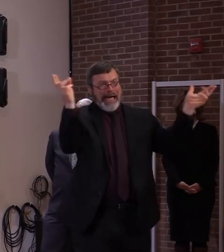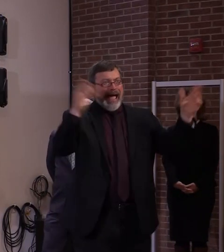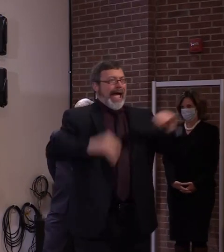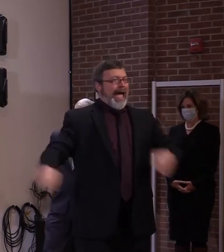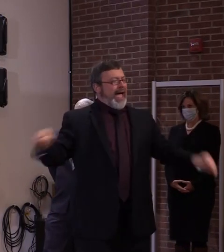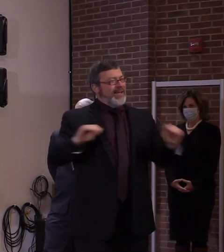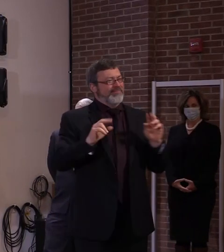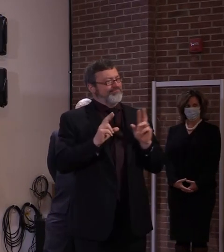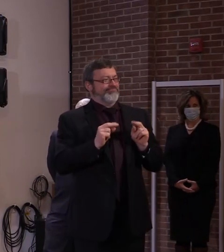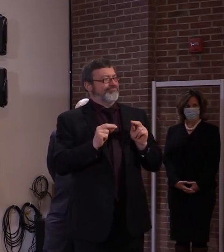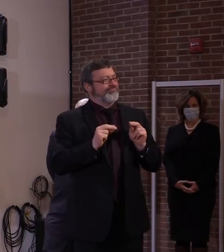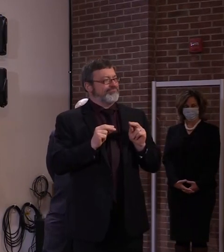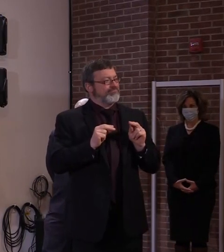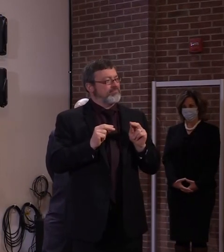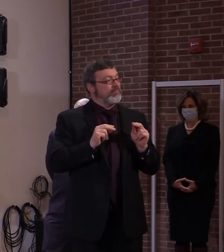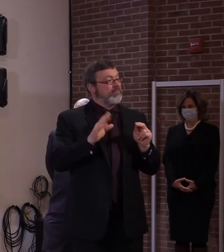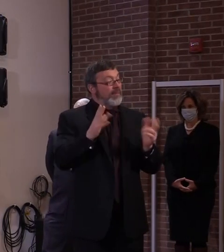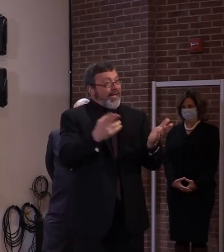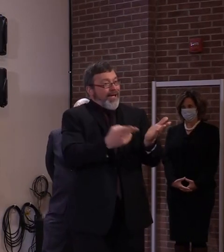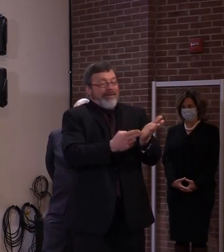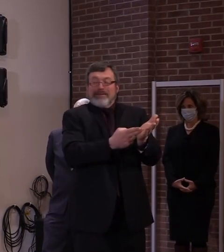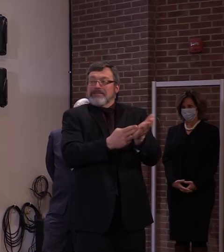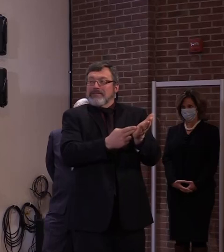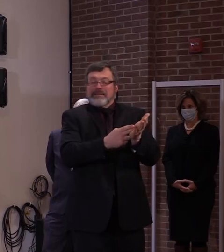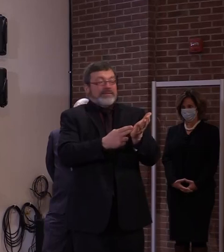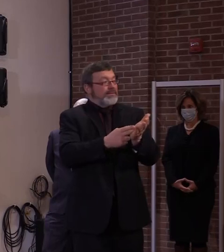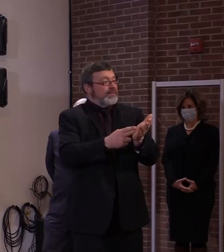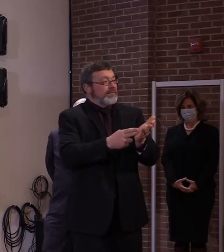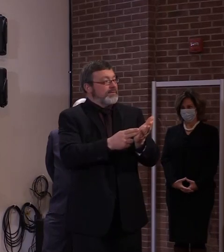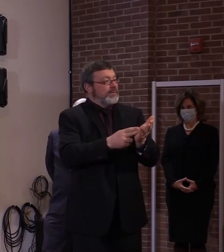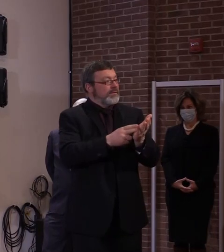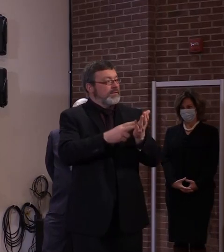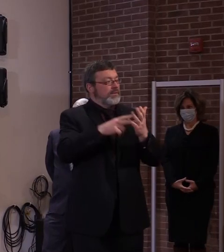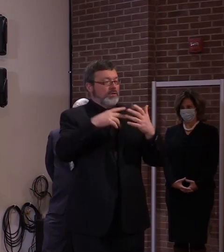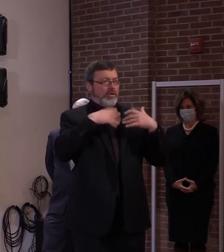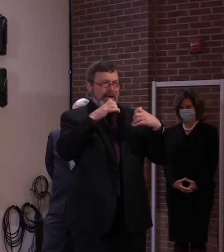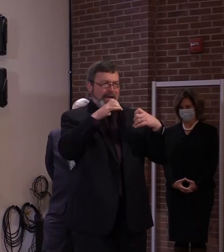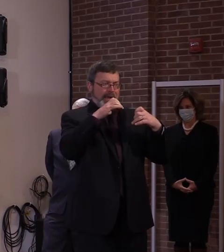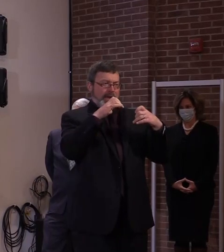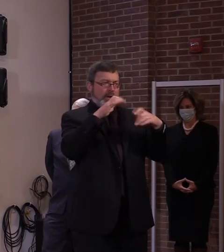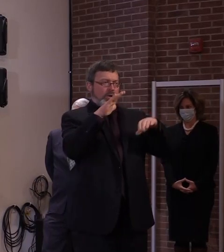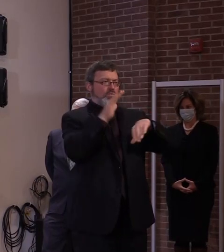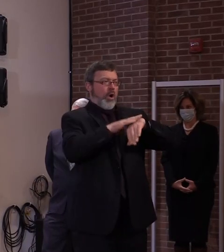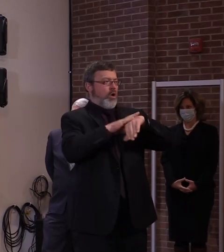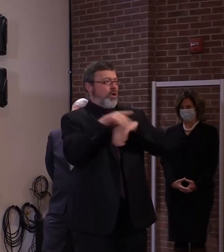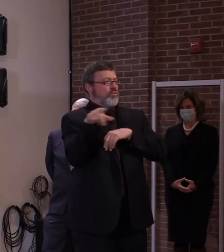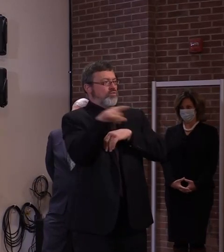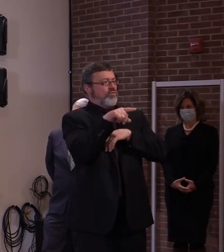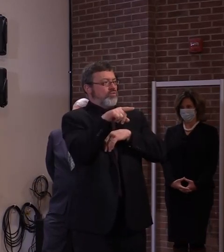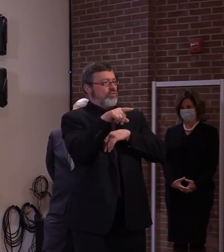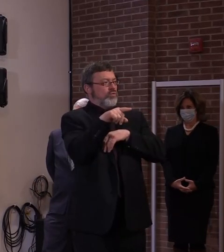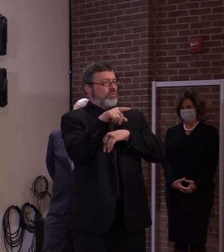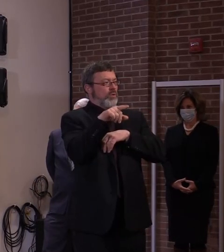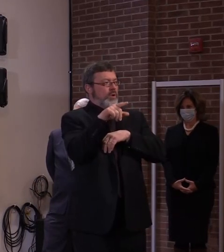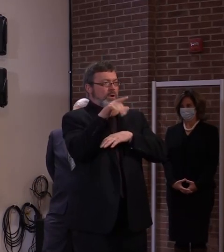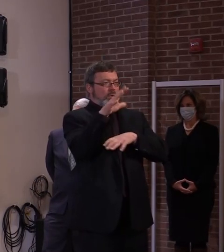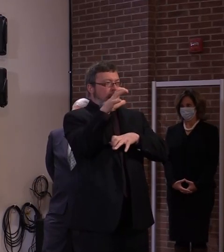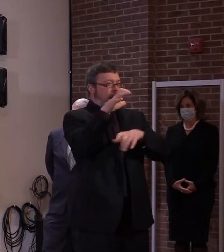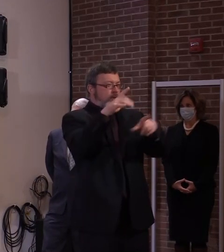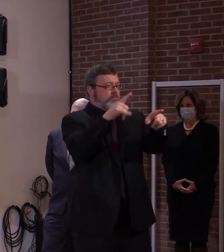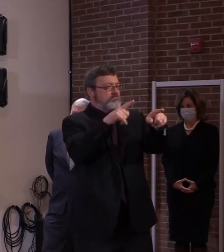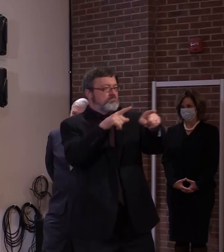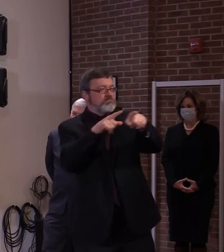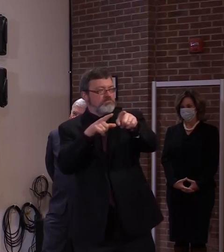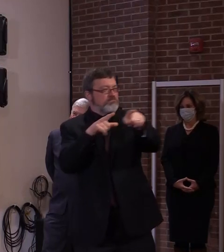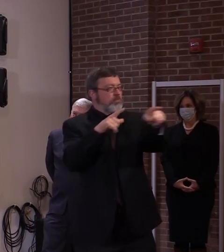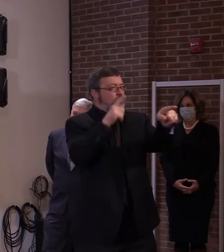is, and I do want to caution people, you know, if you want to point fingers, there's 100 places you can point